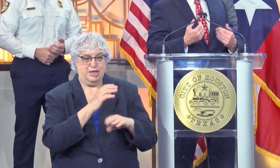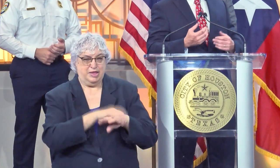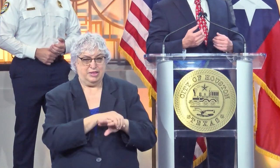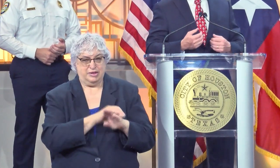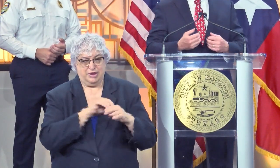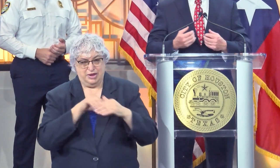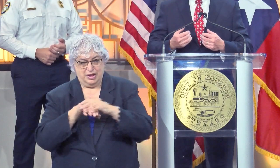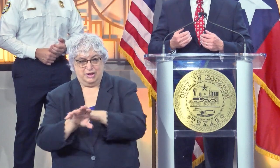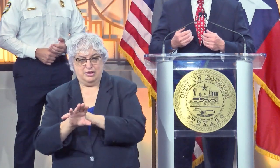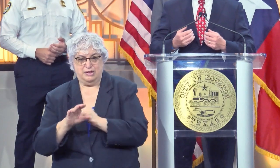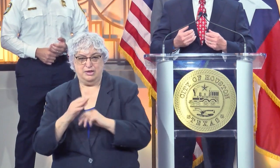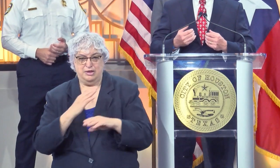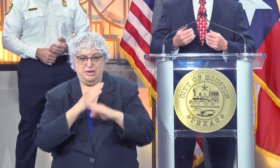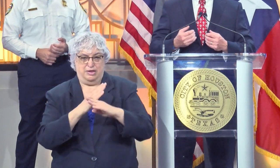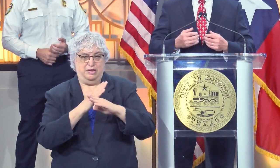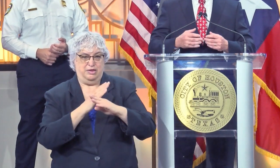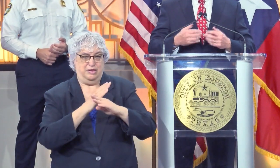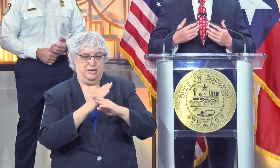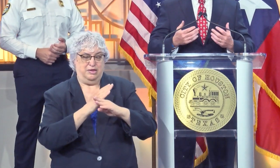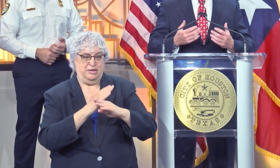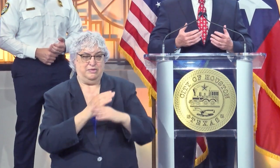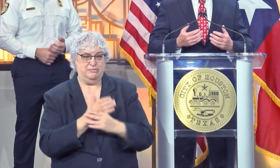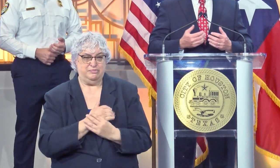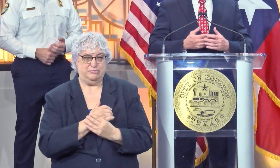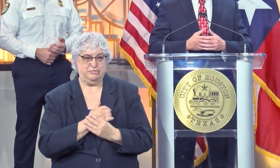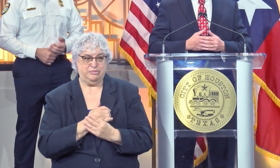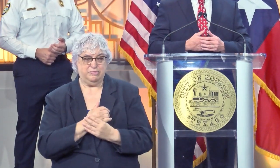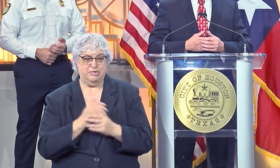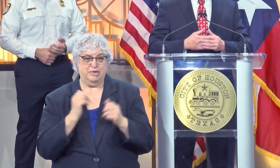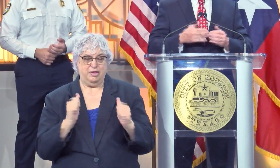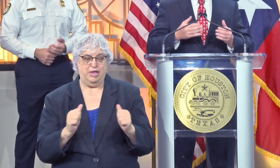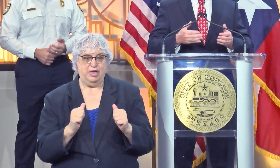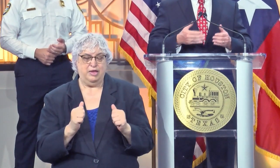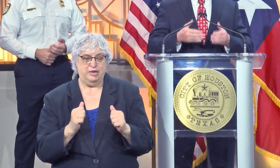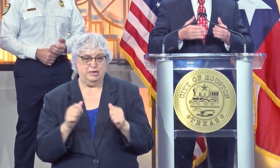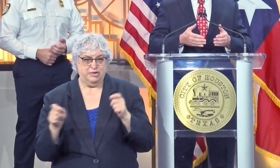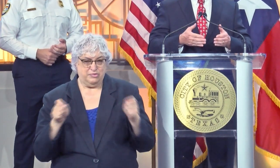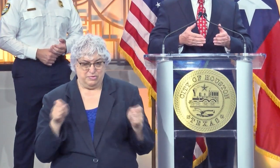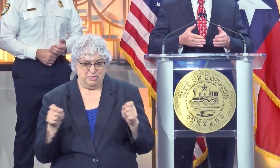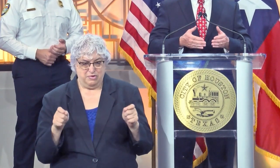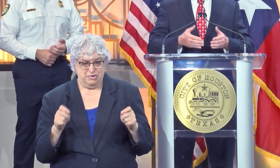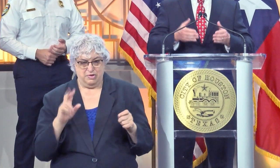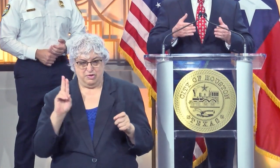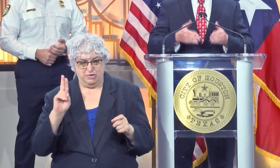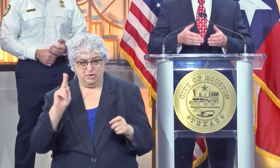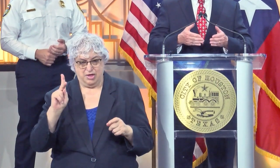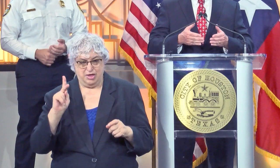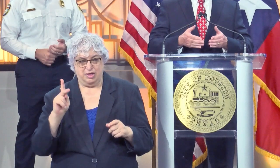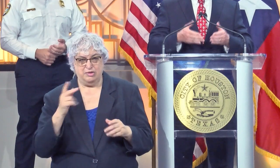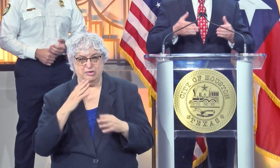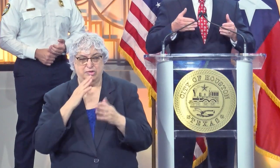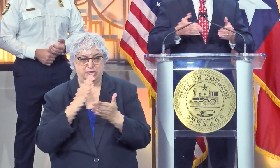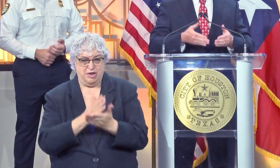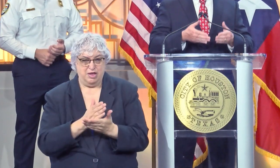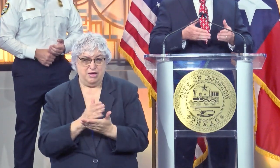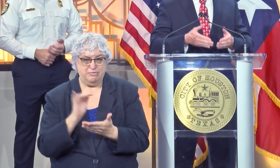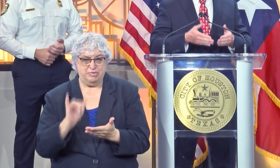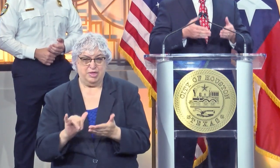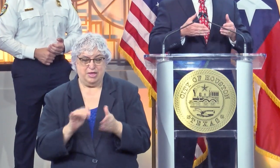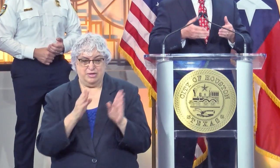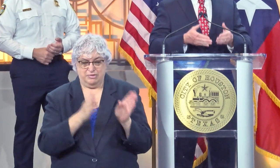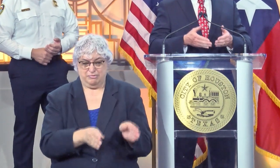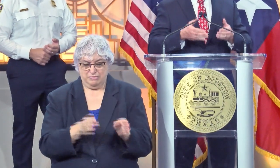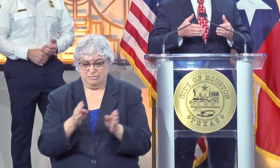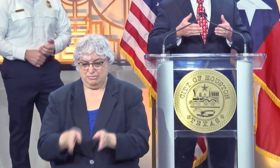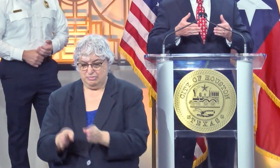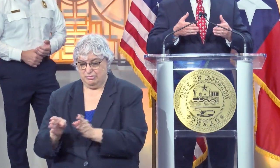So there's some degree of international quarantine going on. And let's hope that they're able to get on top of it and stuff. But the bottom line is, even in the UK, in order to stop that, individuals are